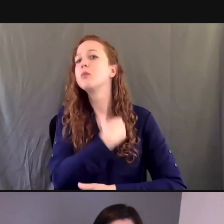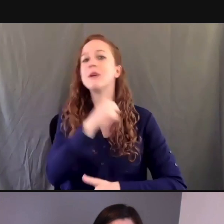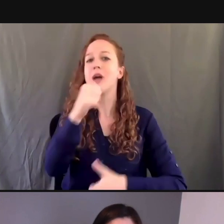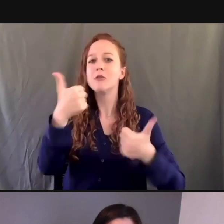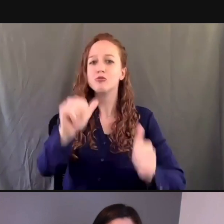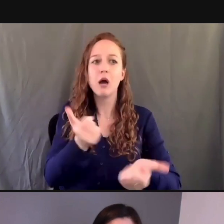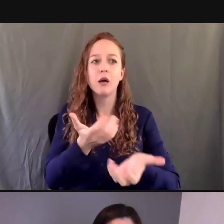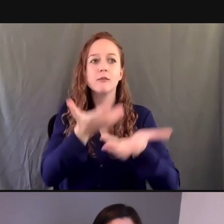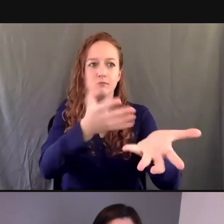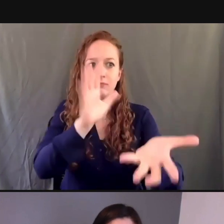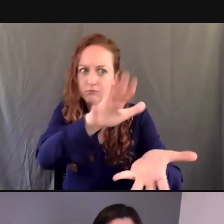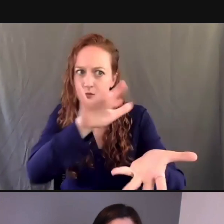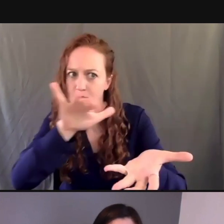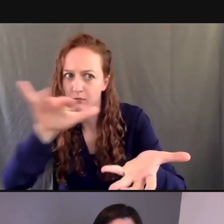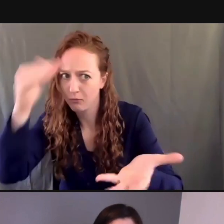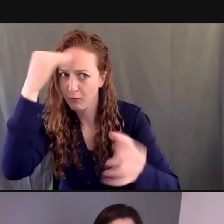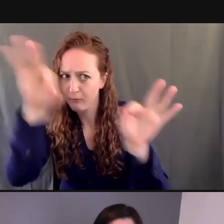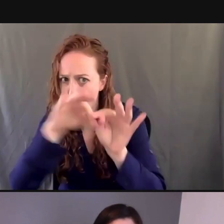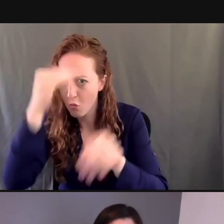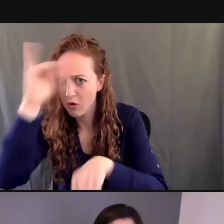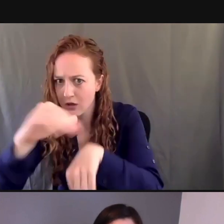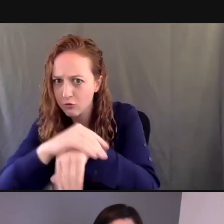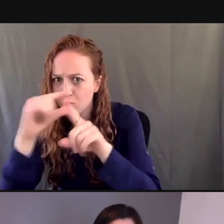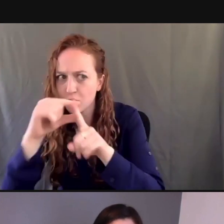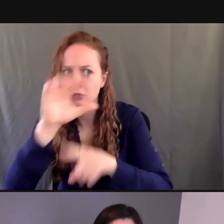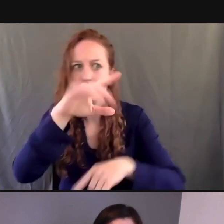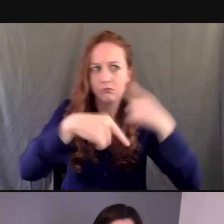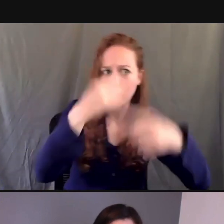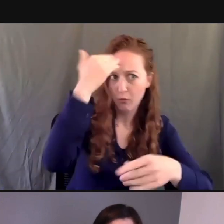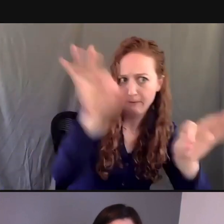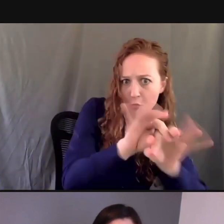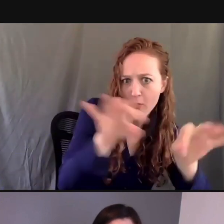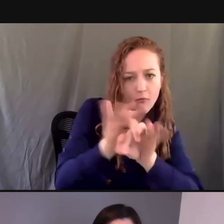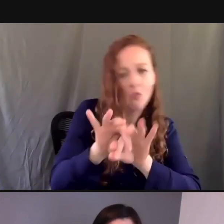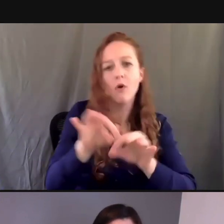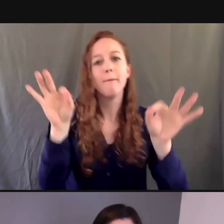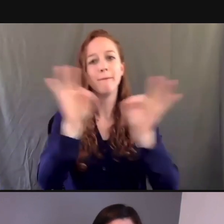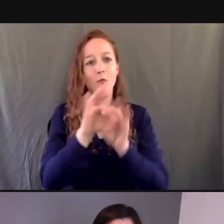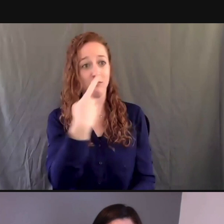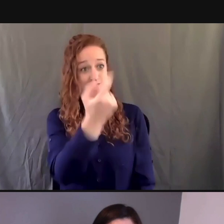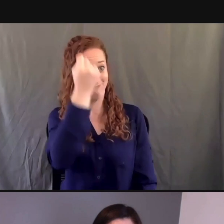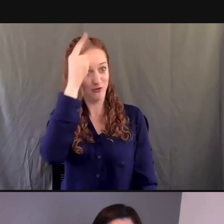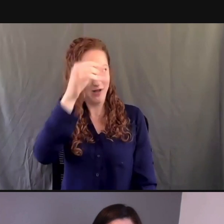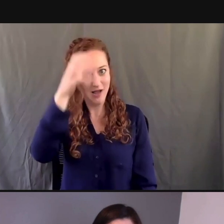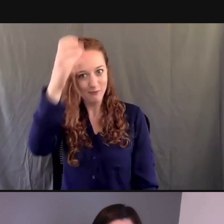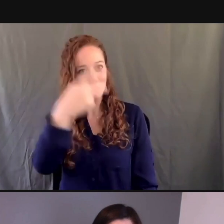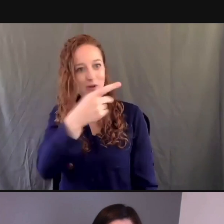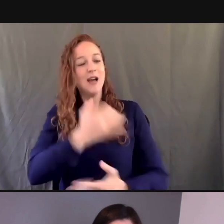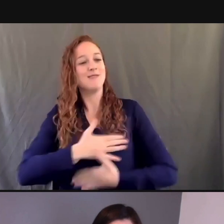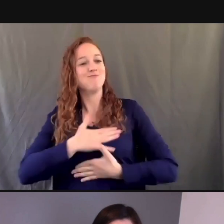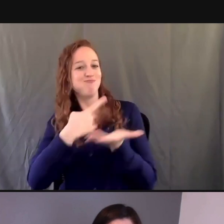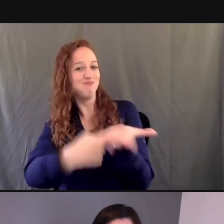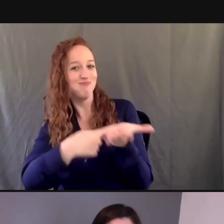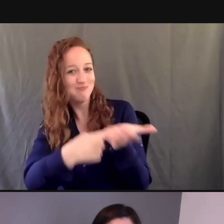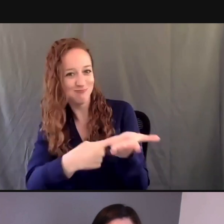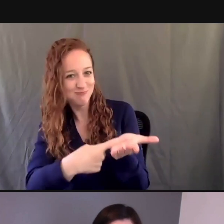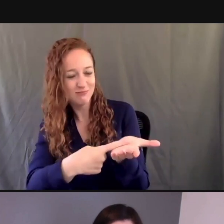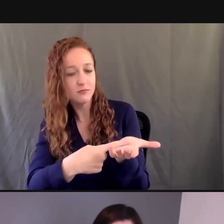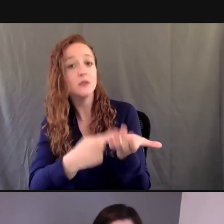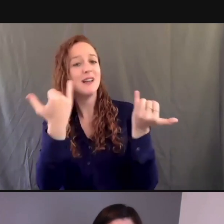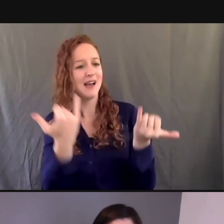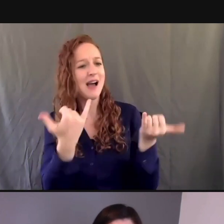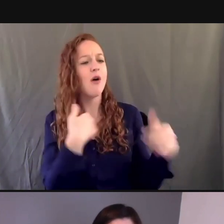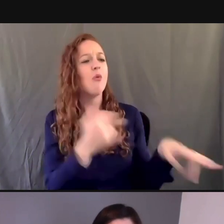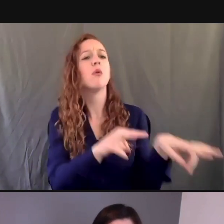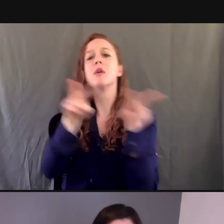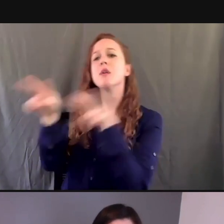you're at home and you're talking with other members in your family, are you talking about STEM? Are you